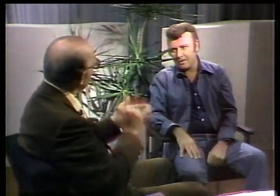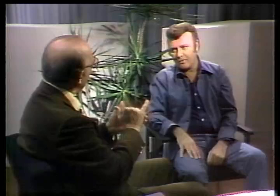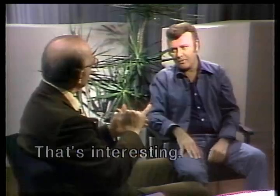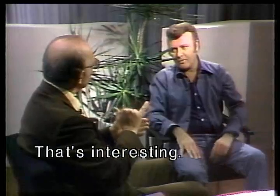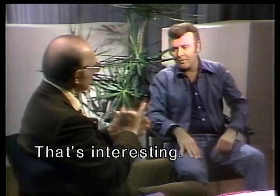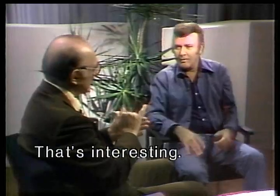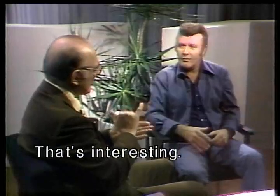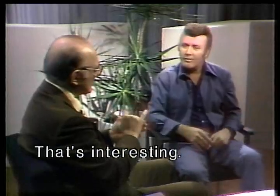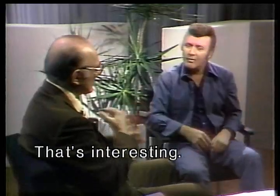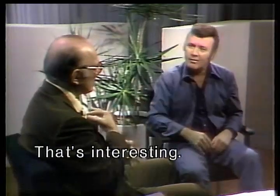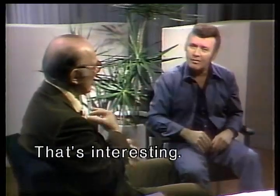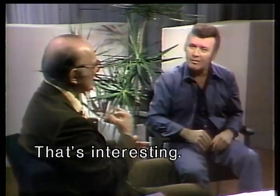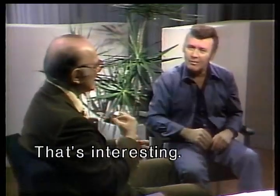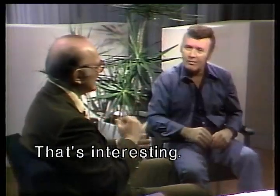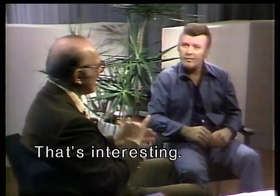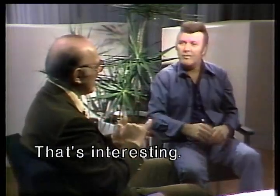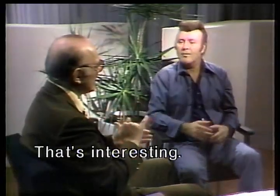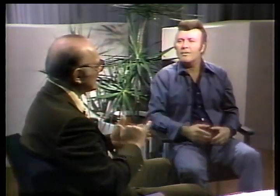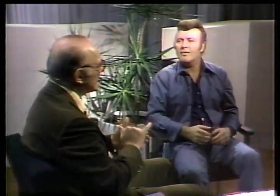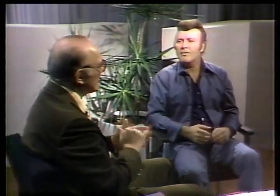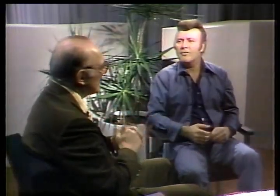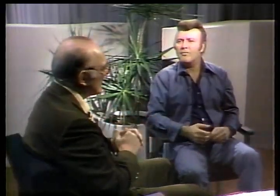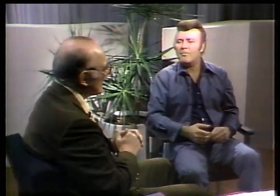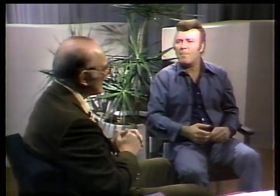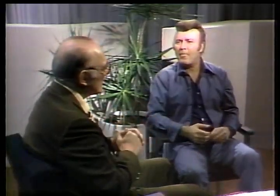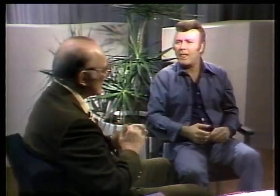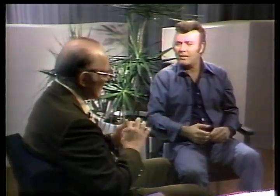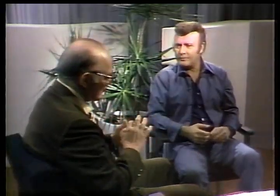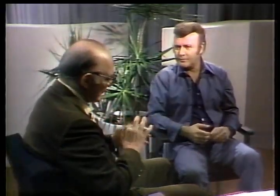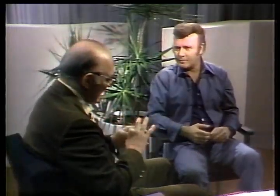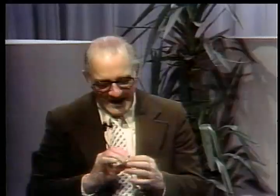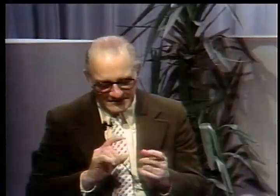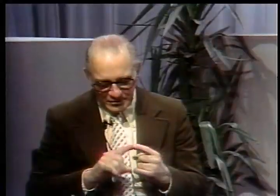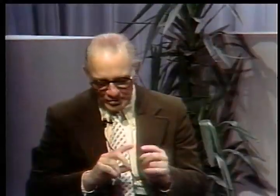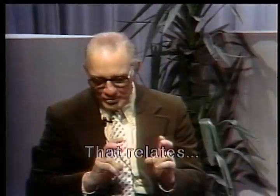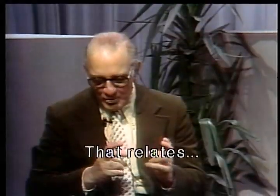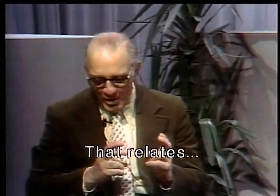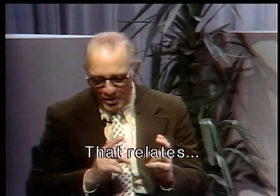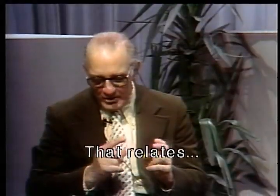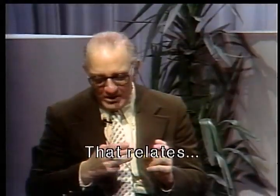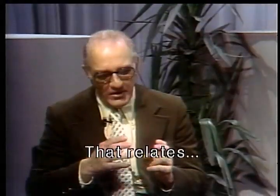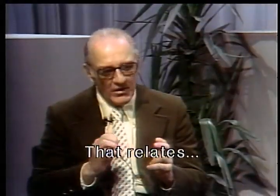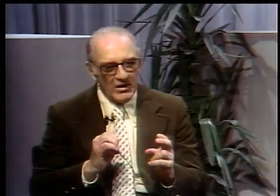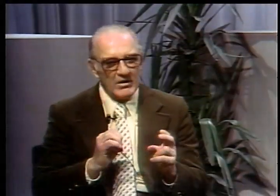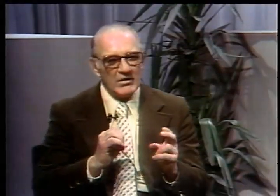That's, that's interesting. That relates to, quote, the